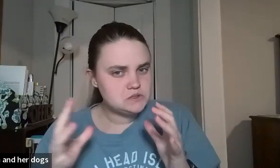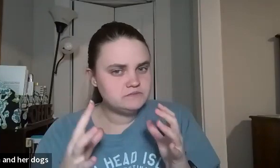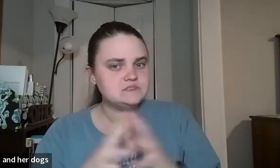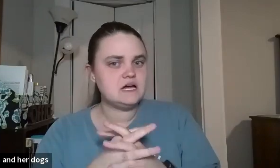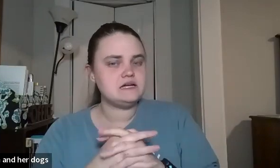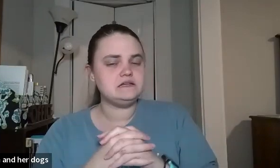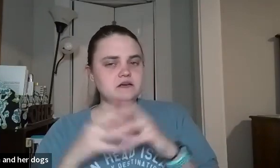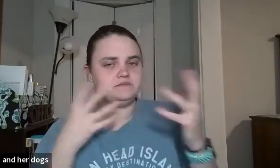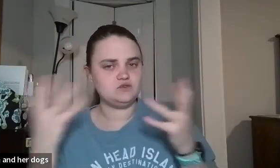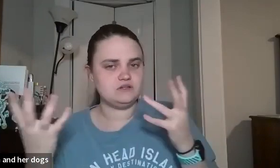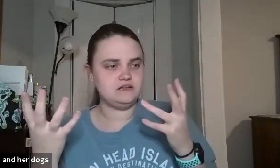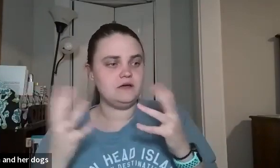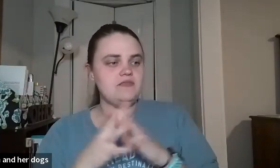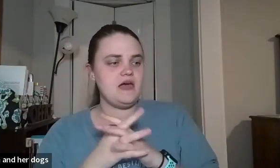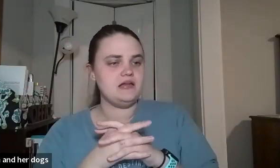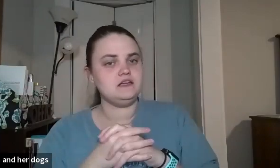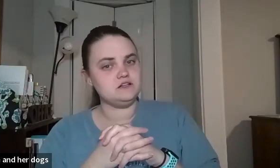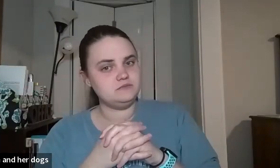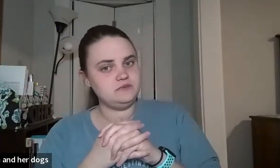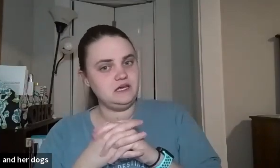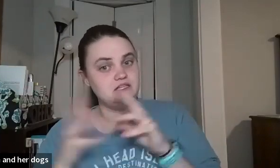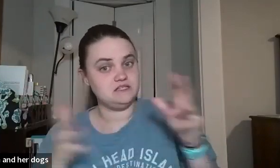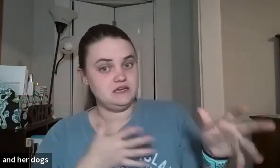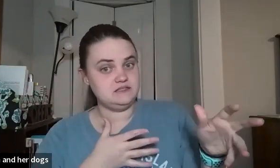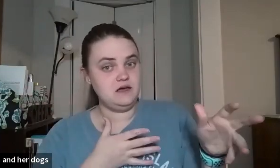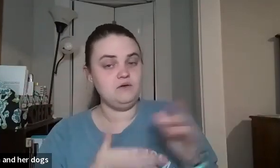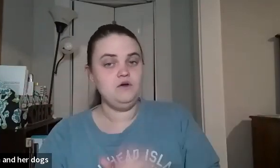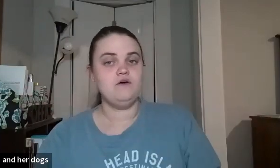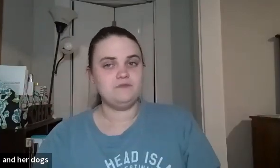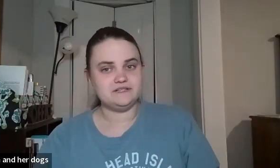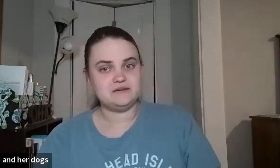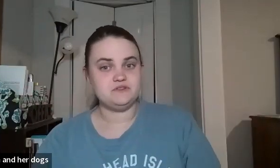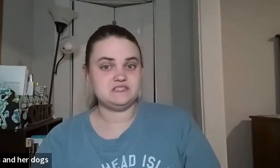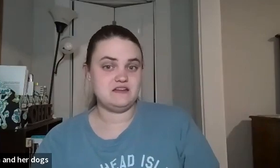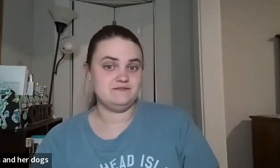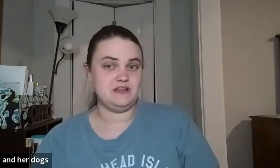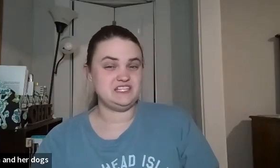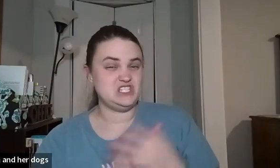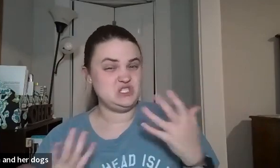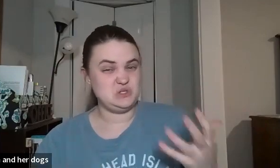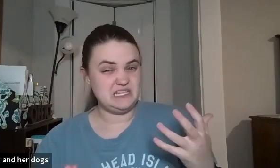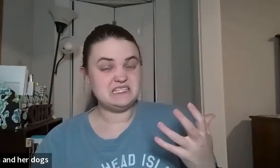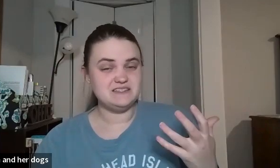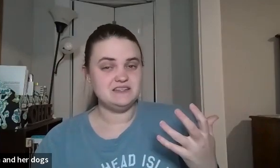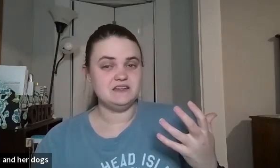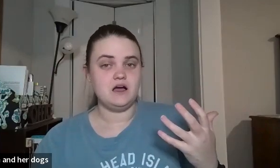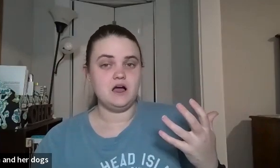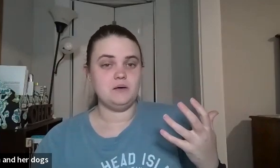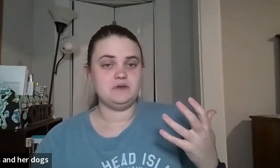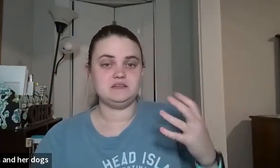conversational sort of deal, and that can also be into ASL. For example, the sign for like student, some,